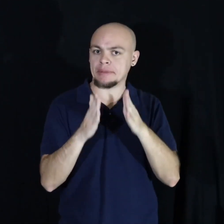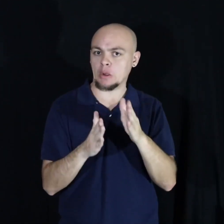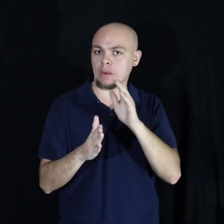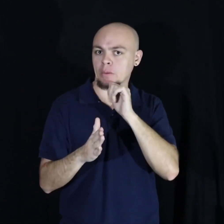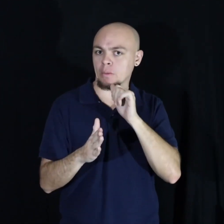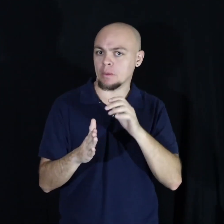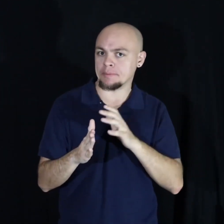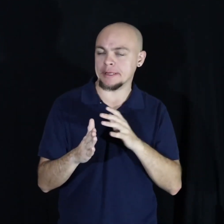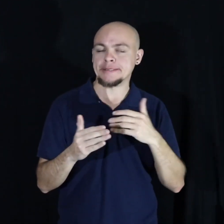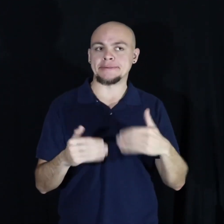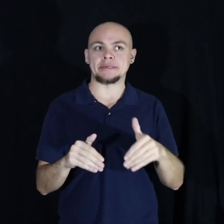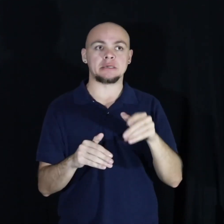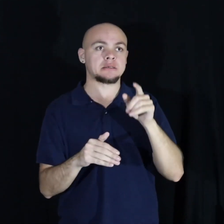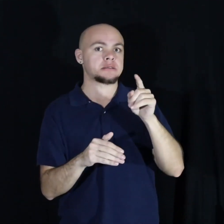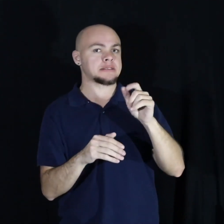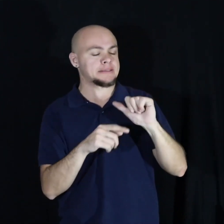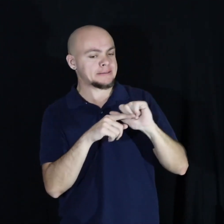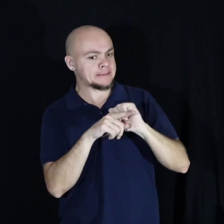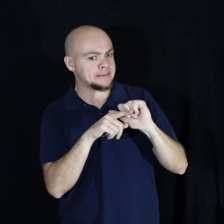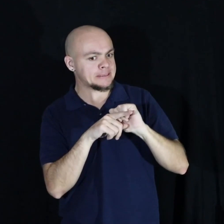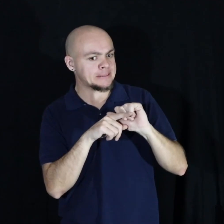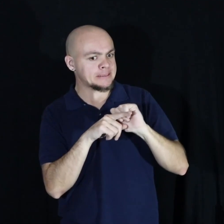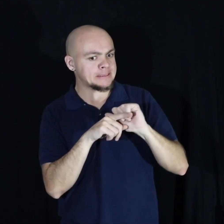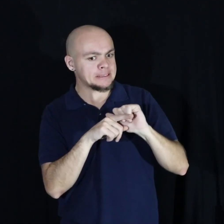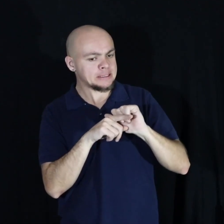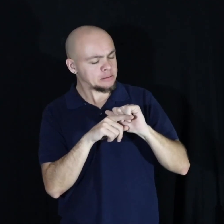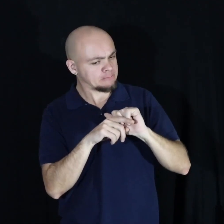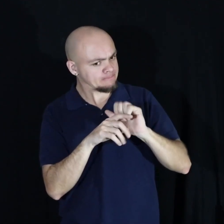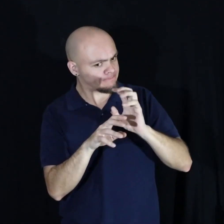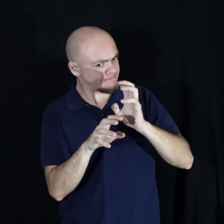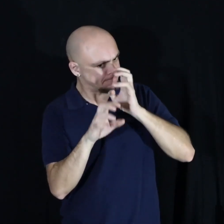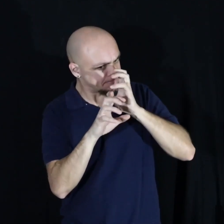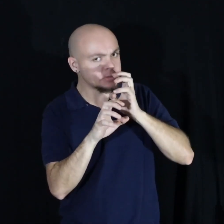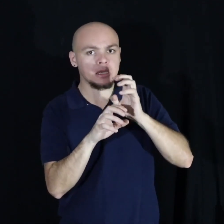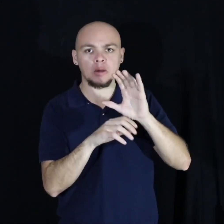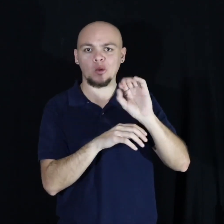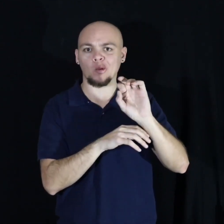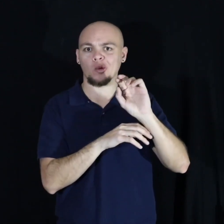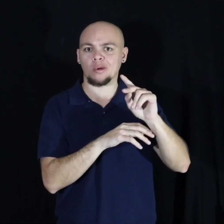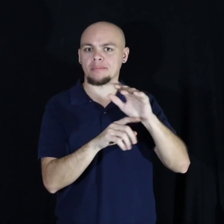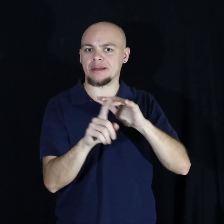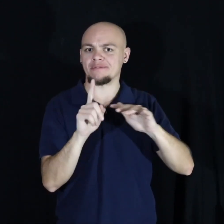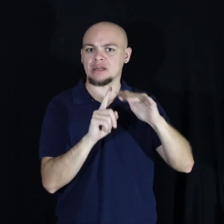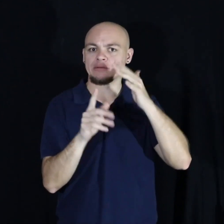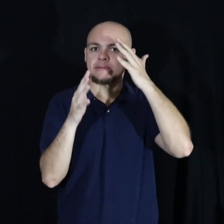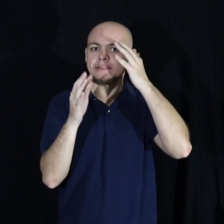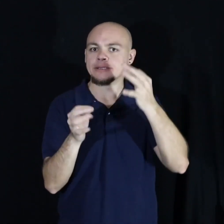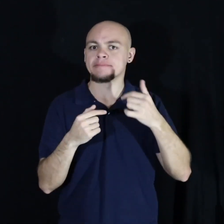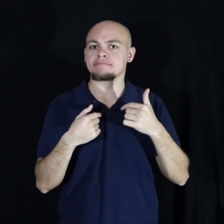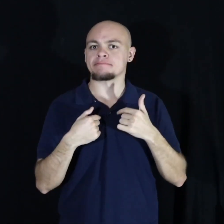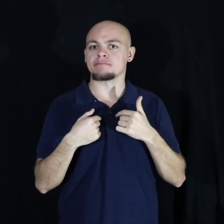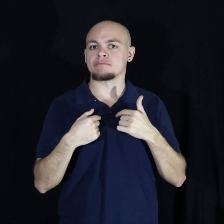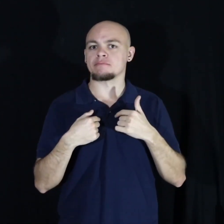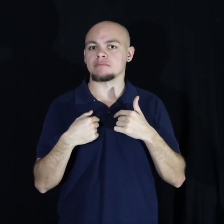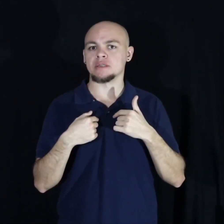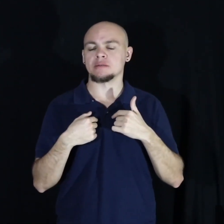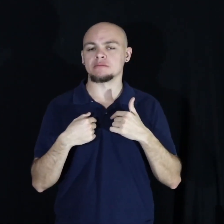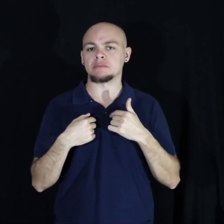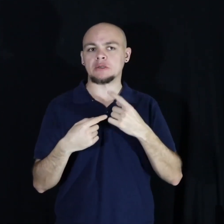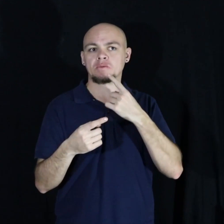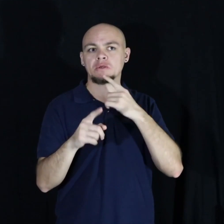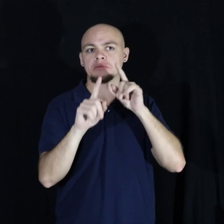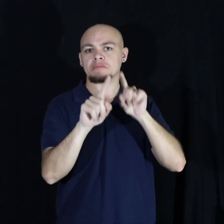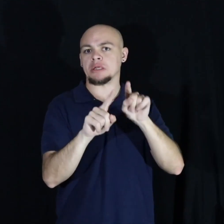an extremely rigorous corporate environment, I decided that I was going to respond directly to the